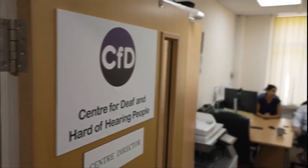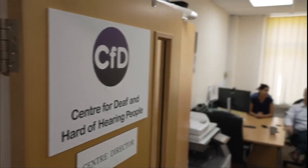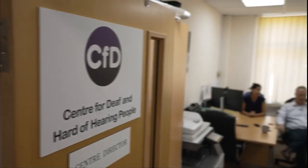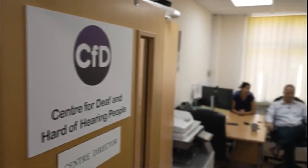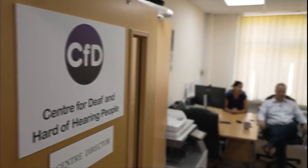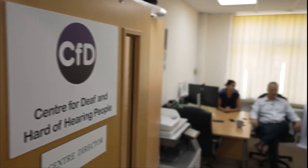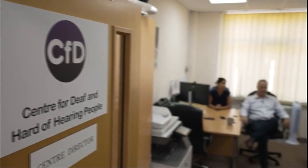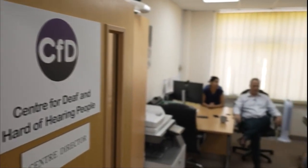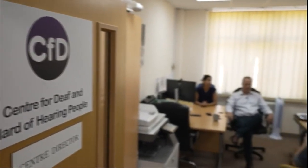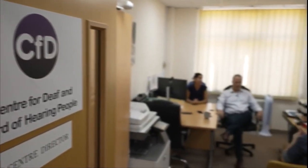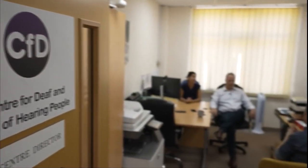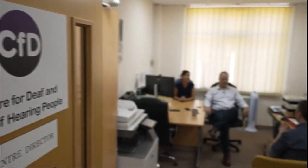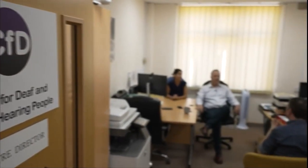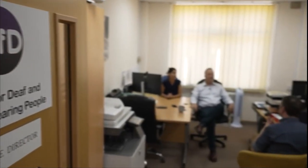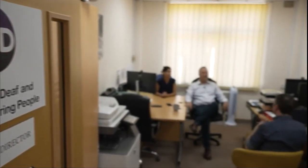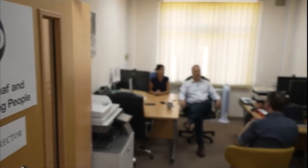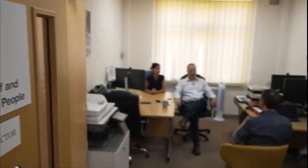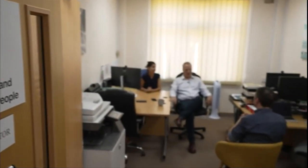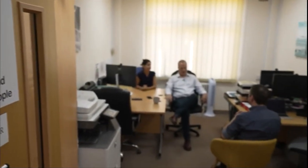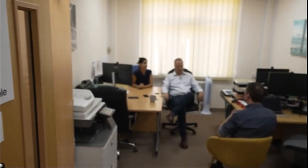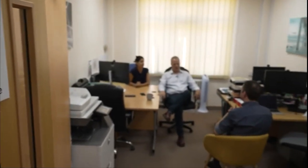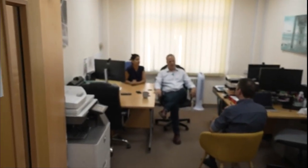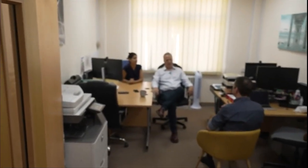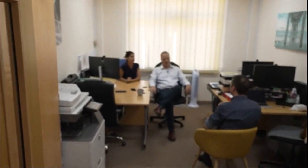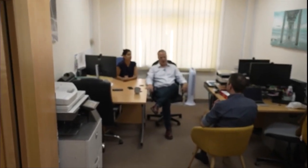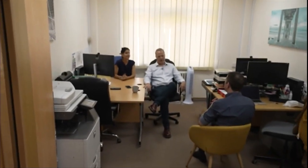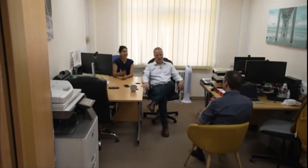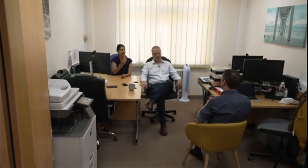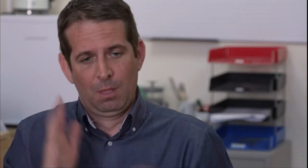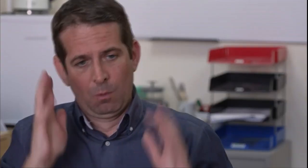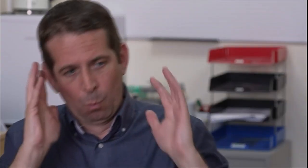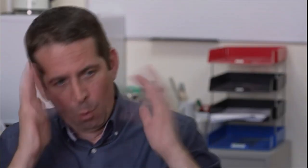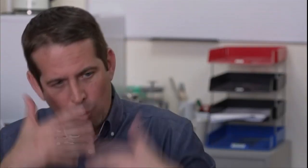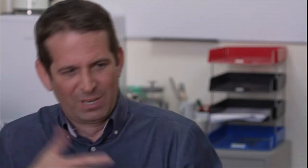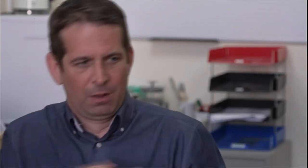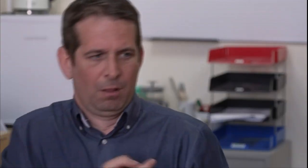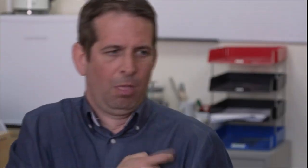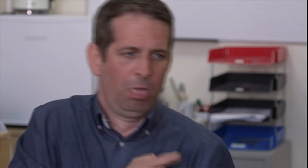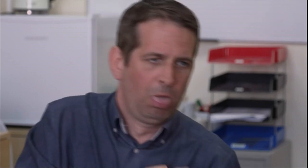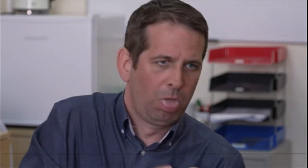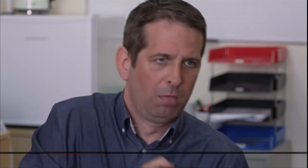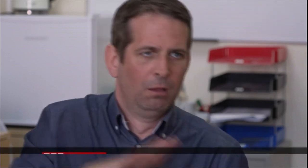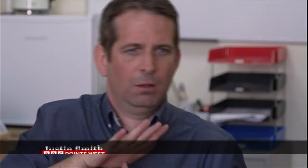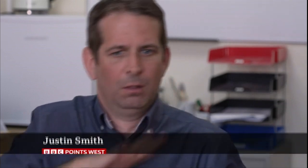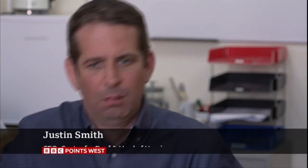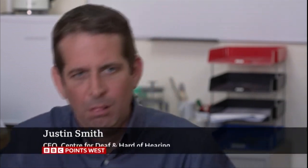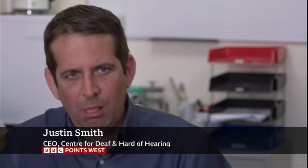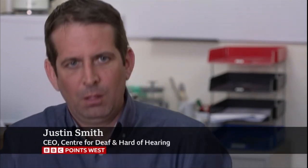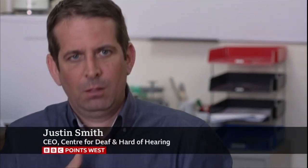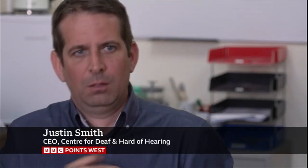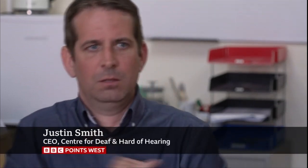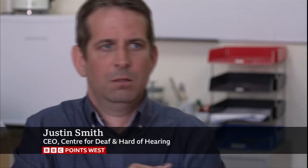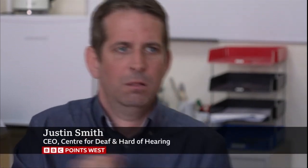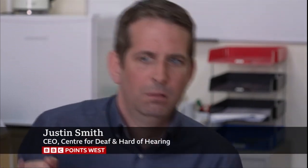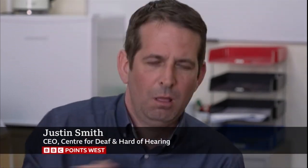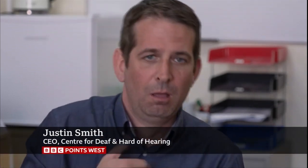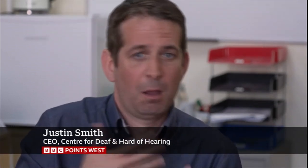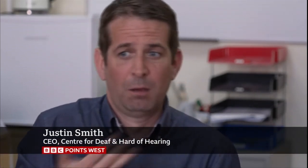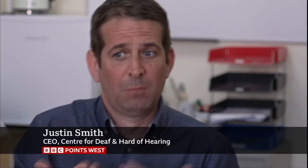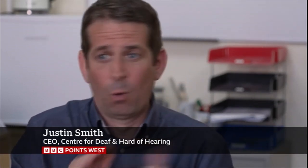patient was misinformed they'd been diagnosed with a terminal illness. What they understood it to be was completely the wrong diagnosis, and it caused them lots of